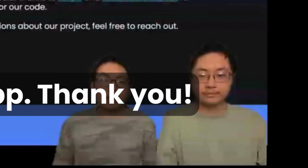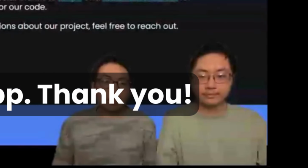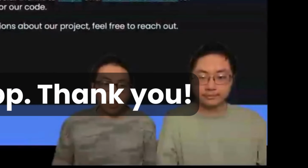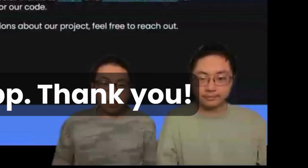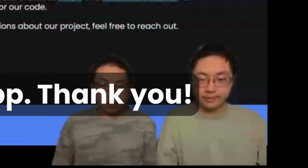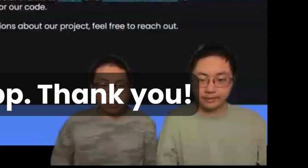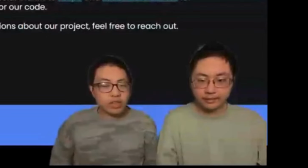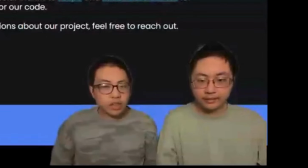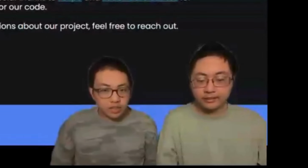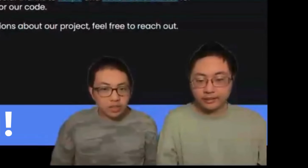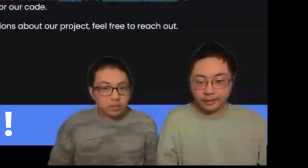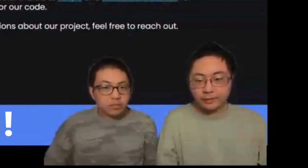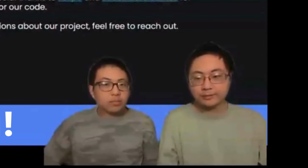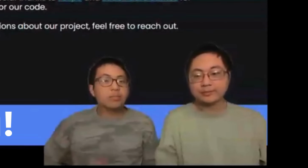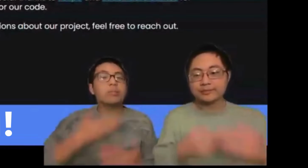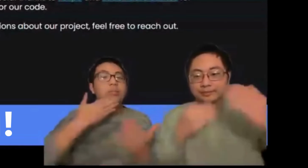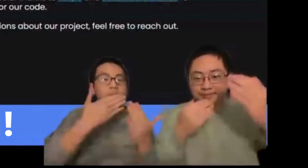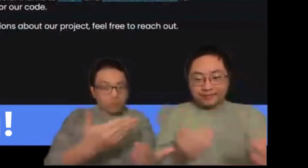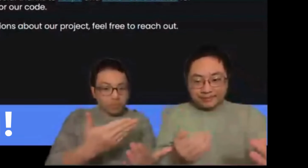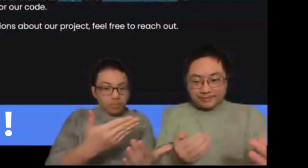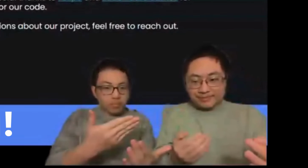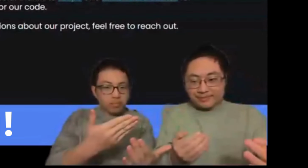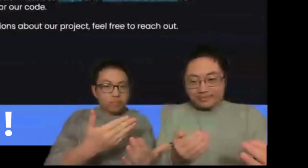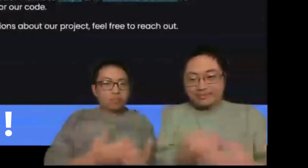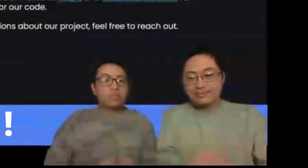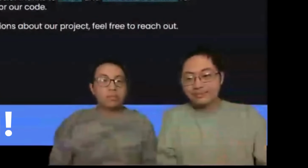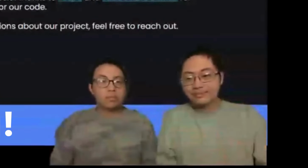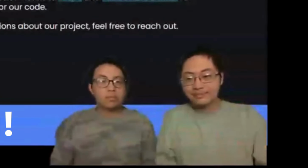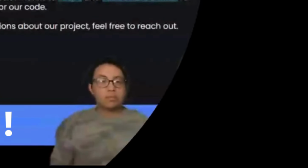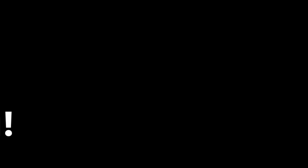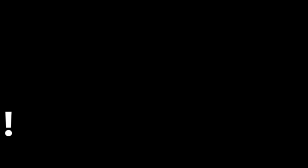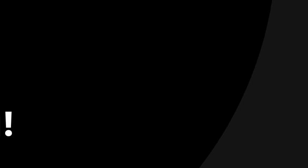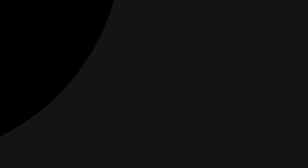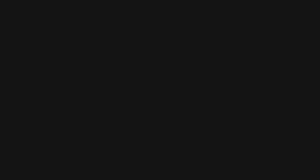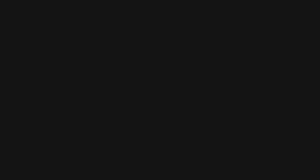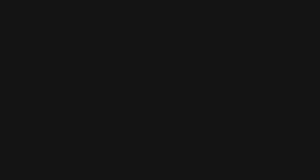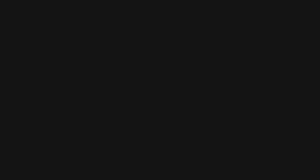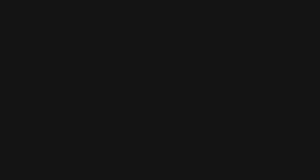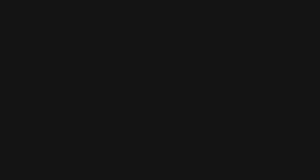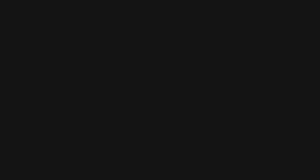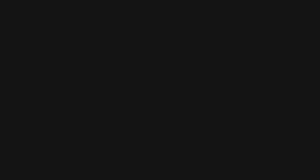Thank you. Thank you. Thank you.